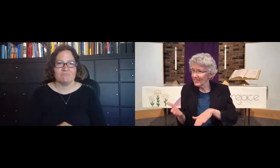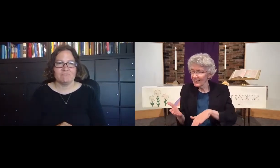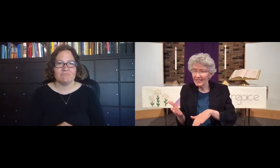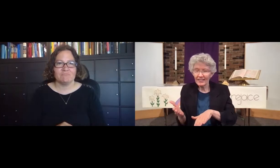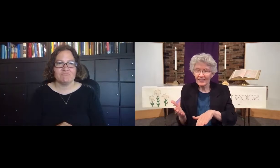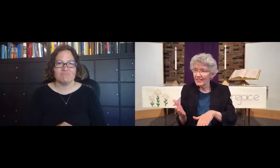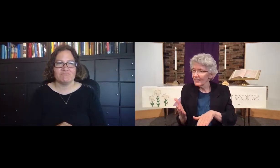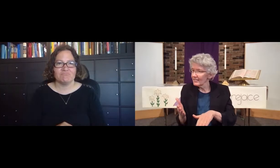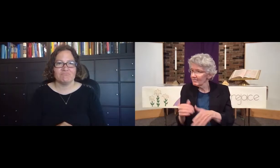This means death